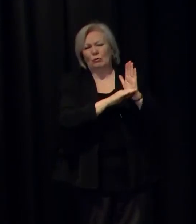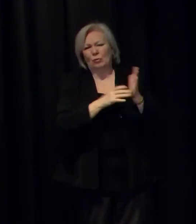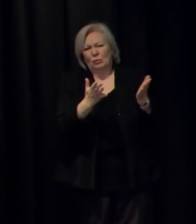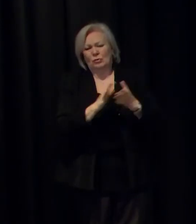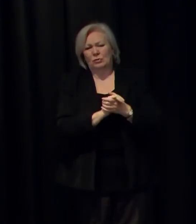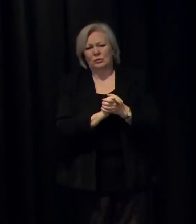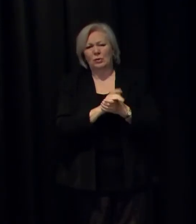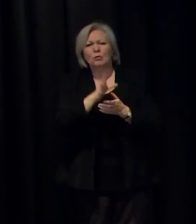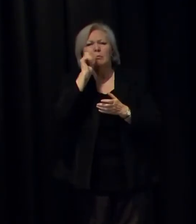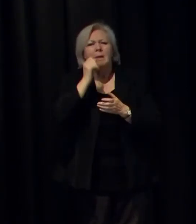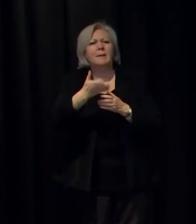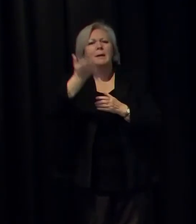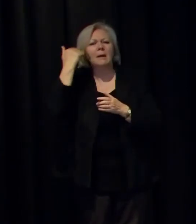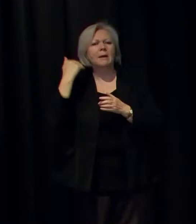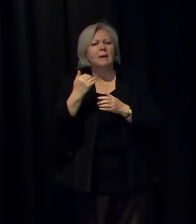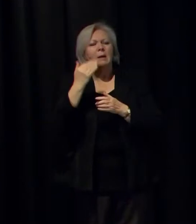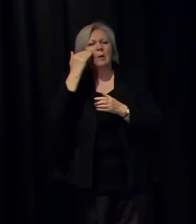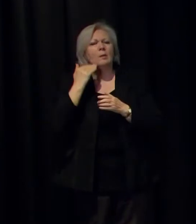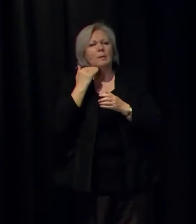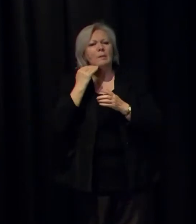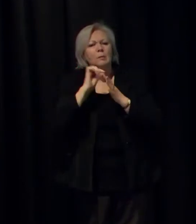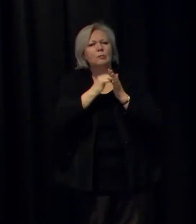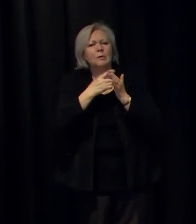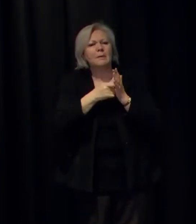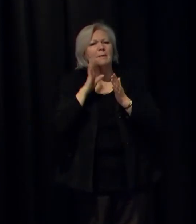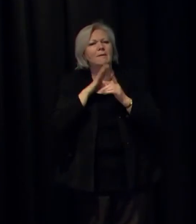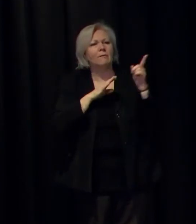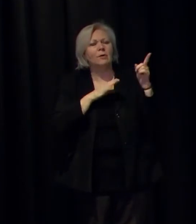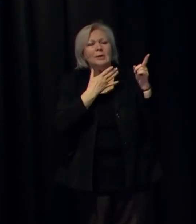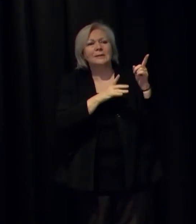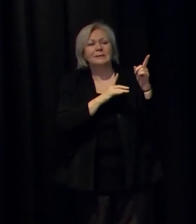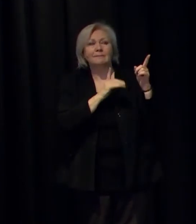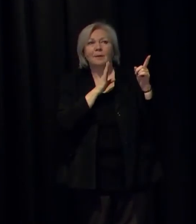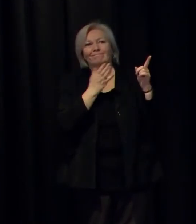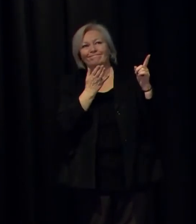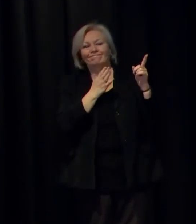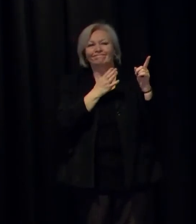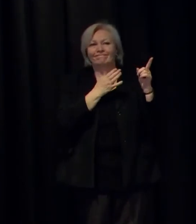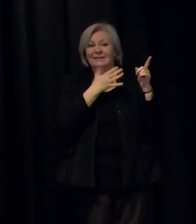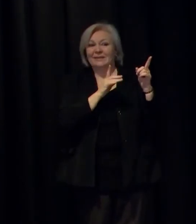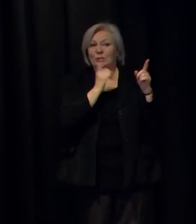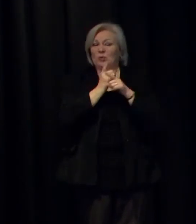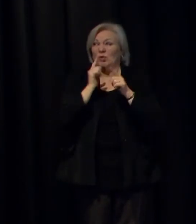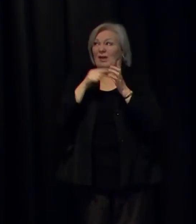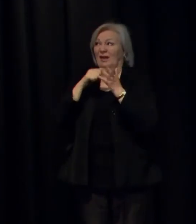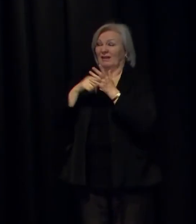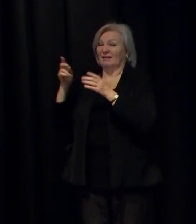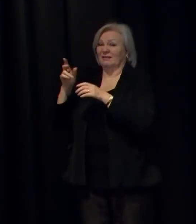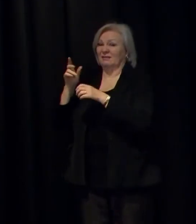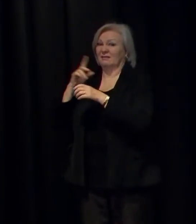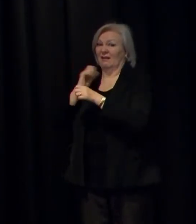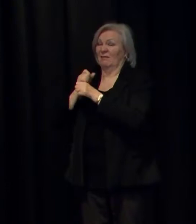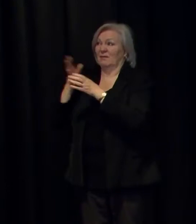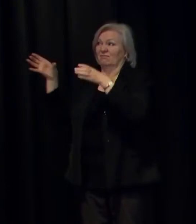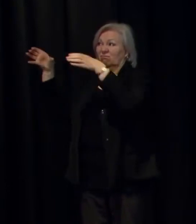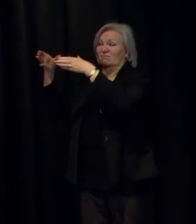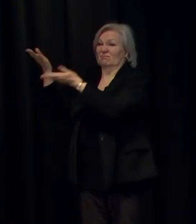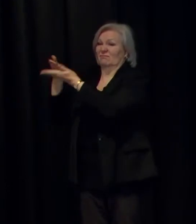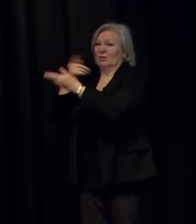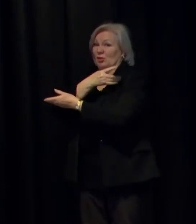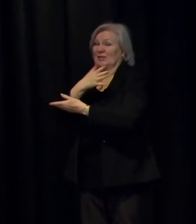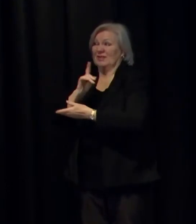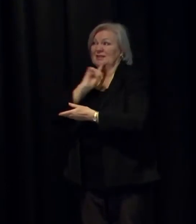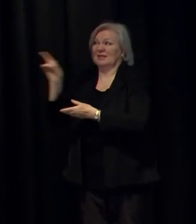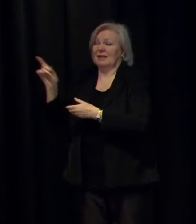new. Gladys had made some similar comments, at least privately, at National Cabinet, letting colleagues know that she didn't intend